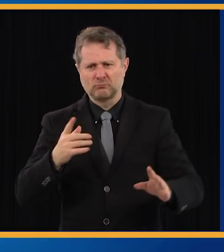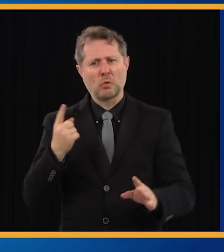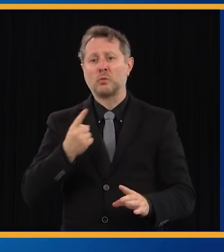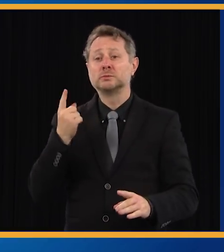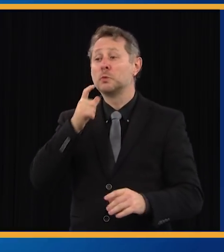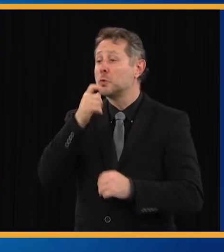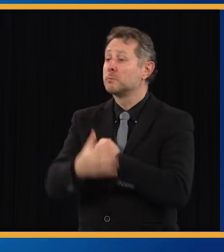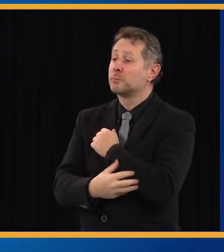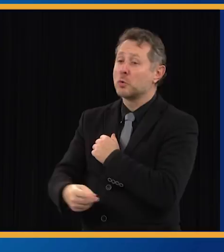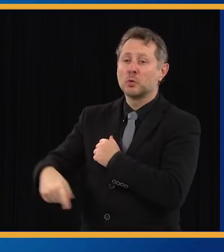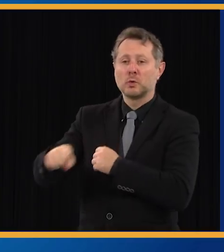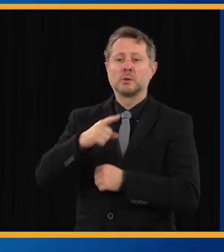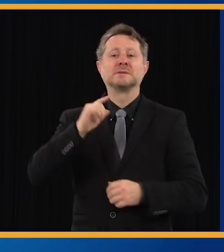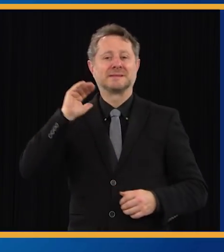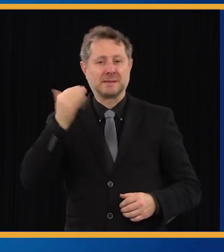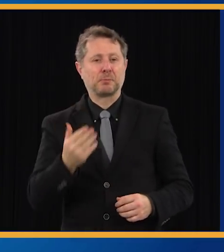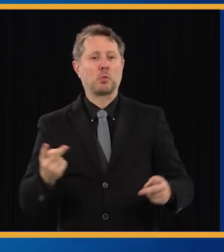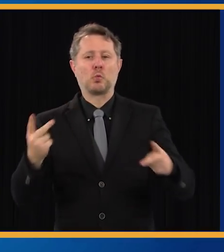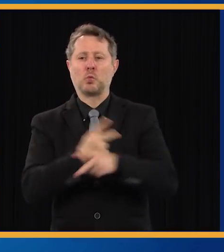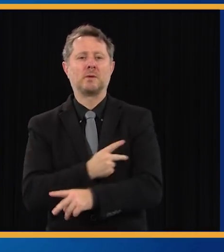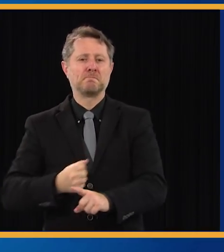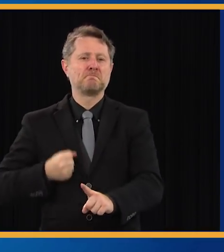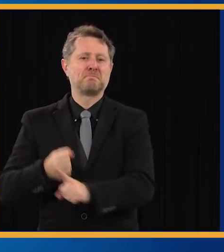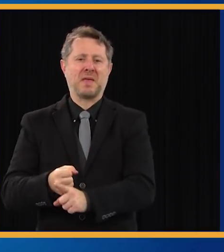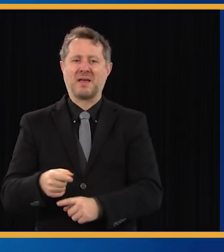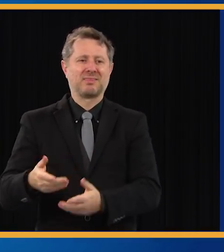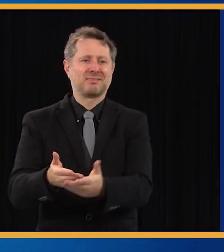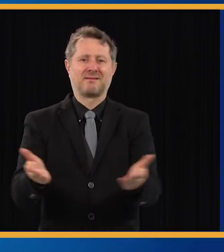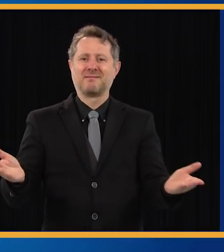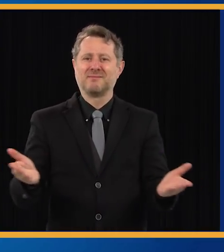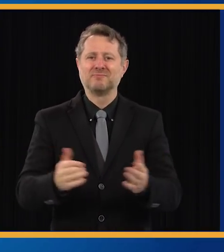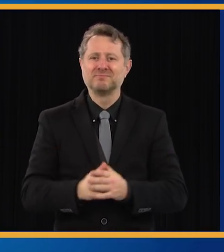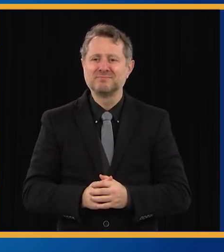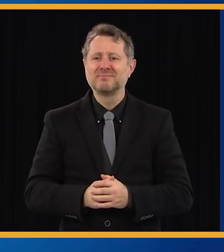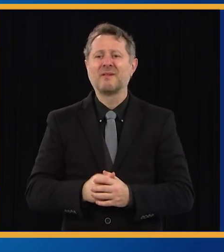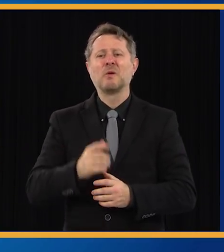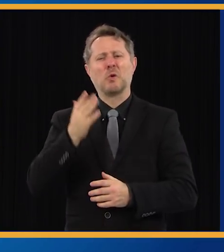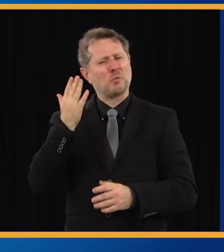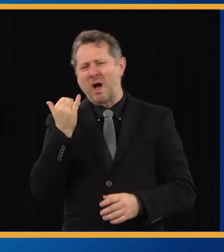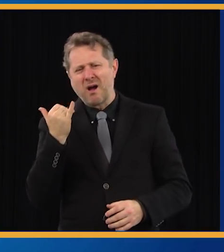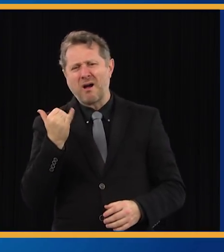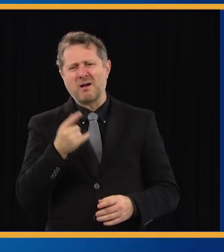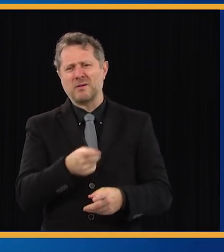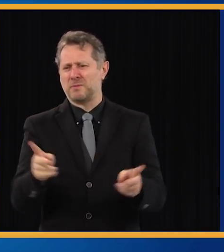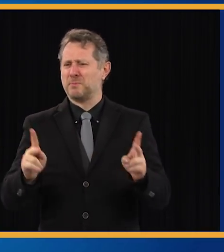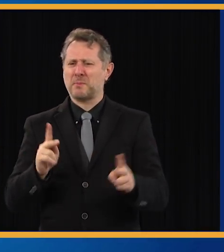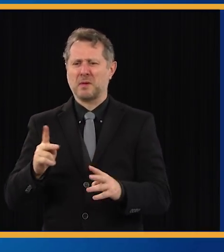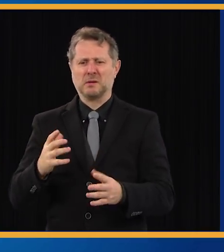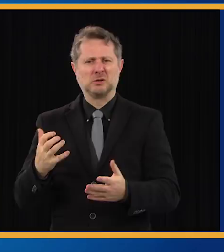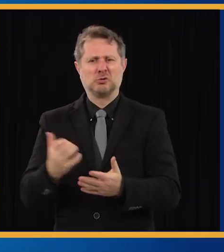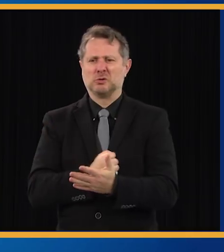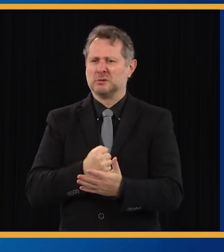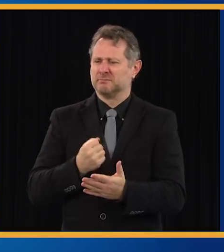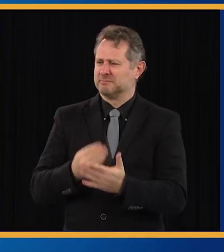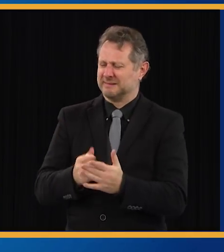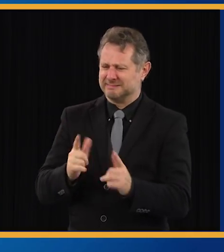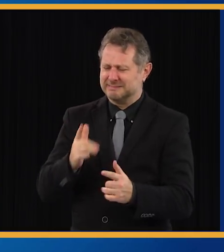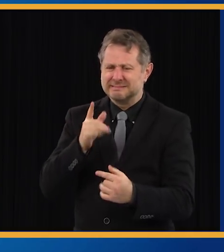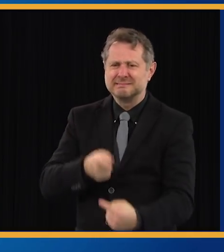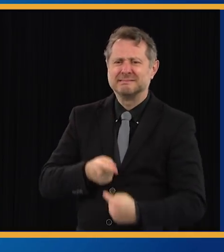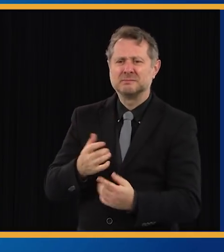is that? Why do the lower income communities see this disease in